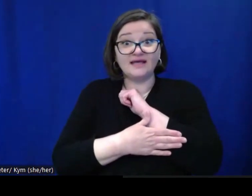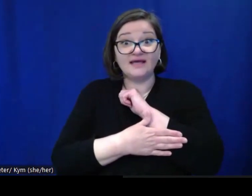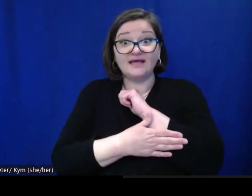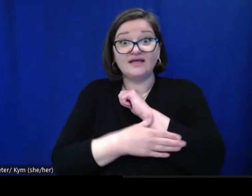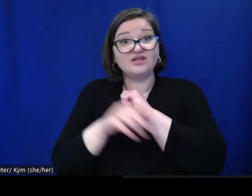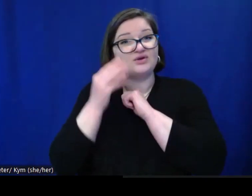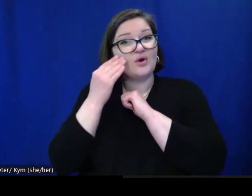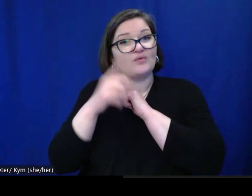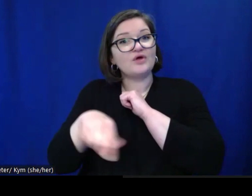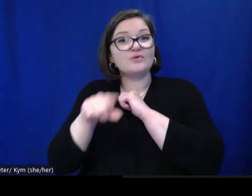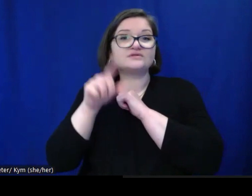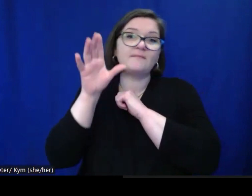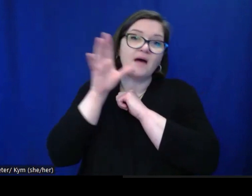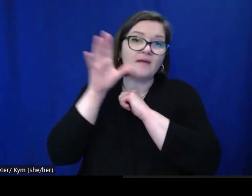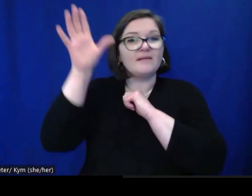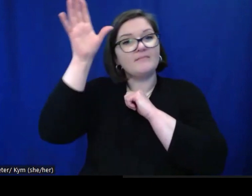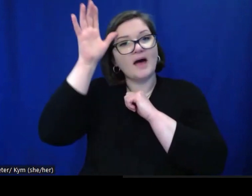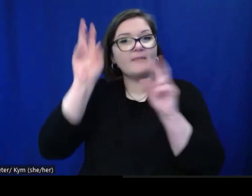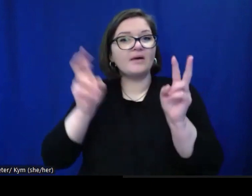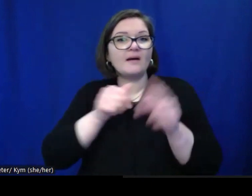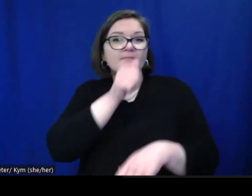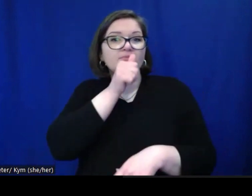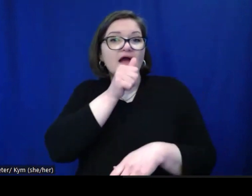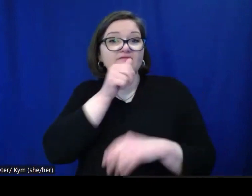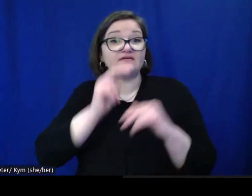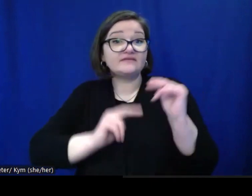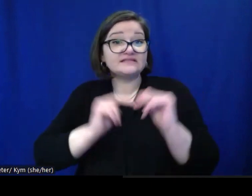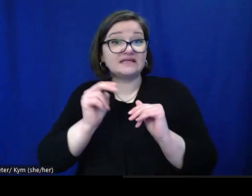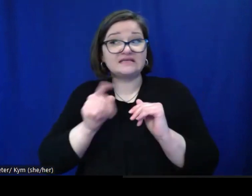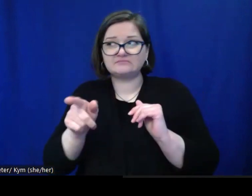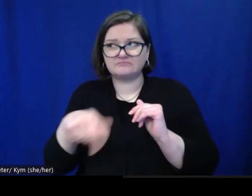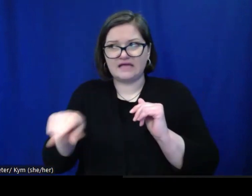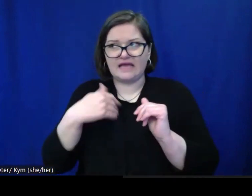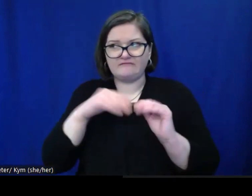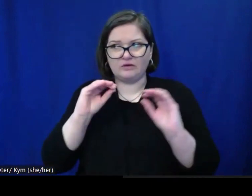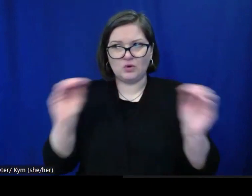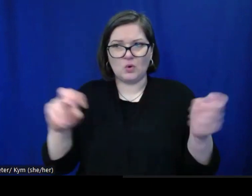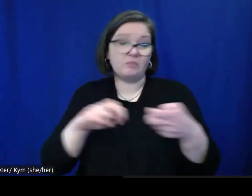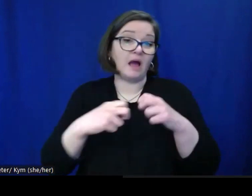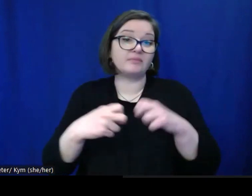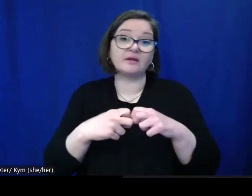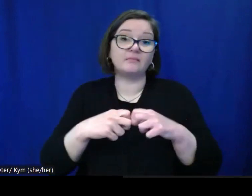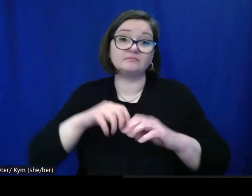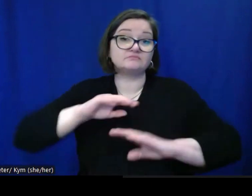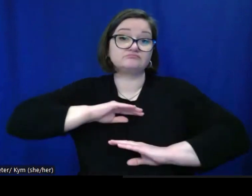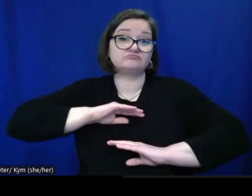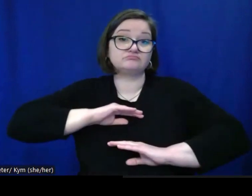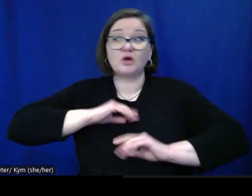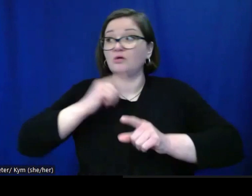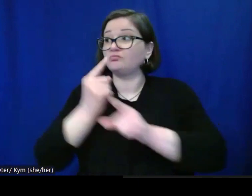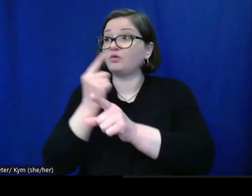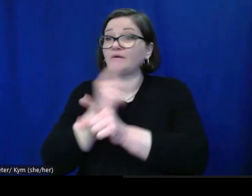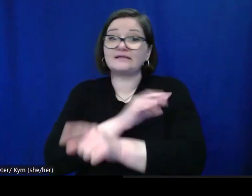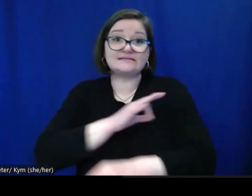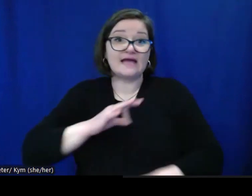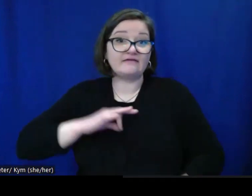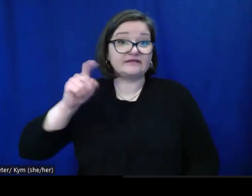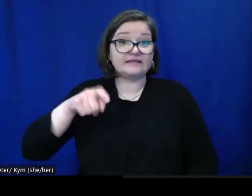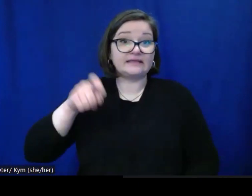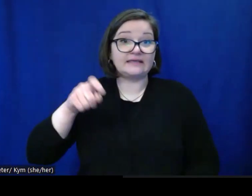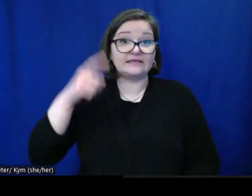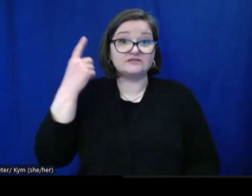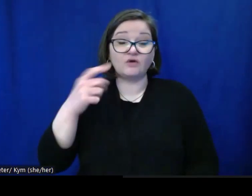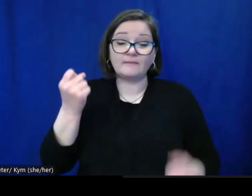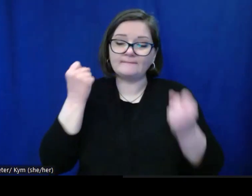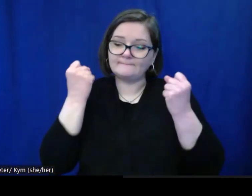pa, the private facilities, have had no problem meeting adequate staffing needs for